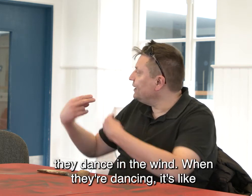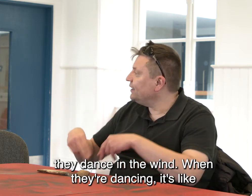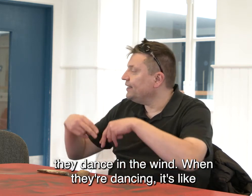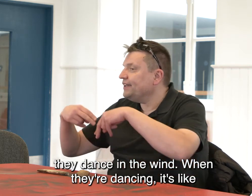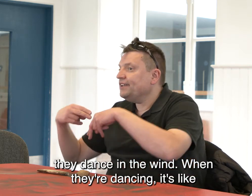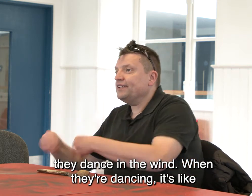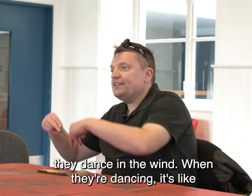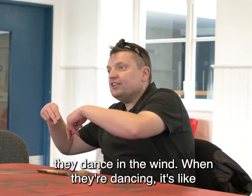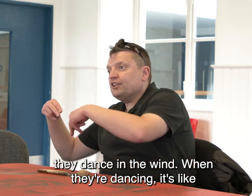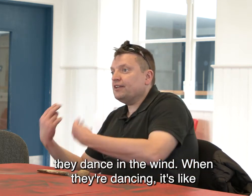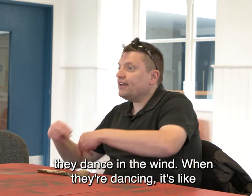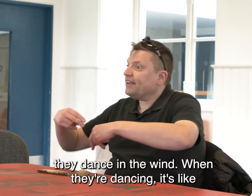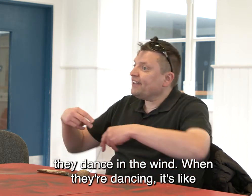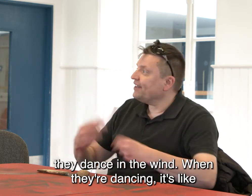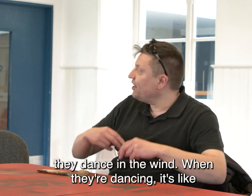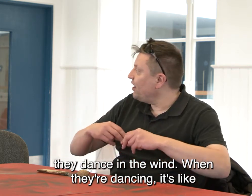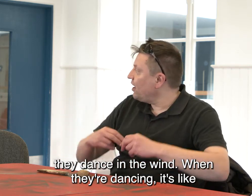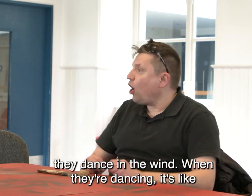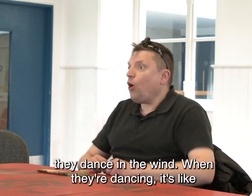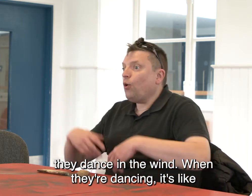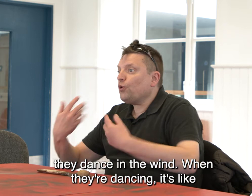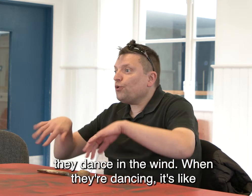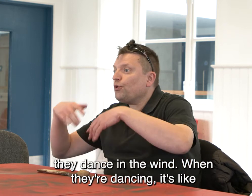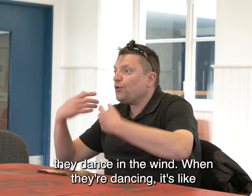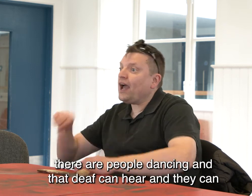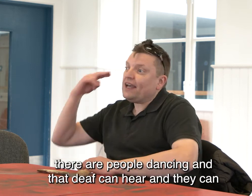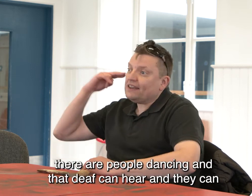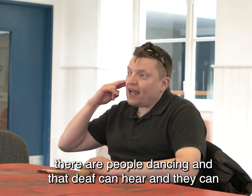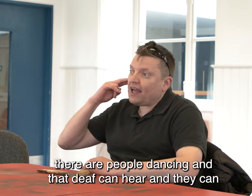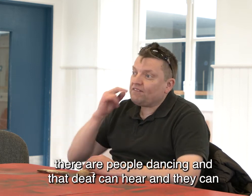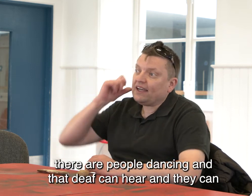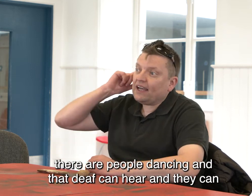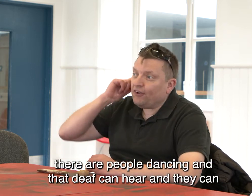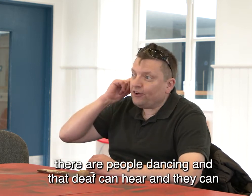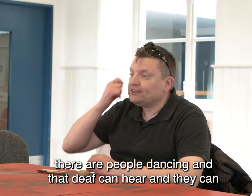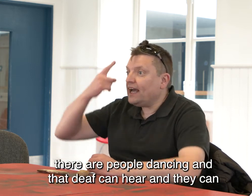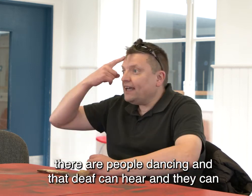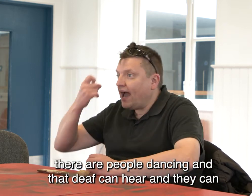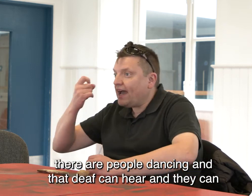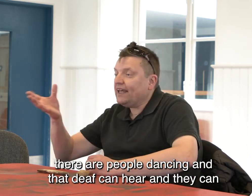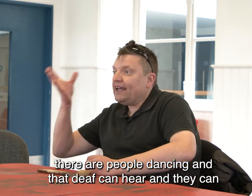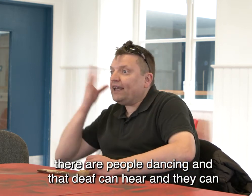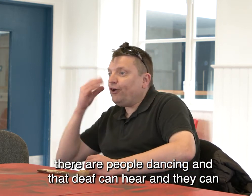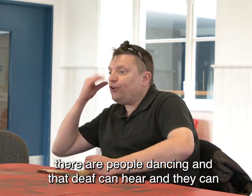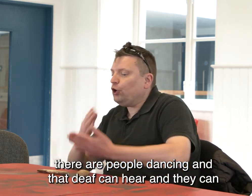When they're dancing, it's like there are people dancing, and that deaf can